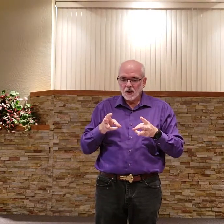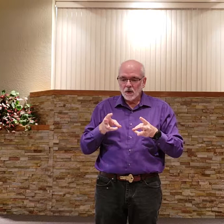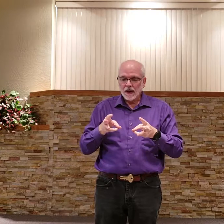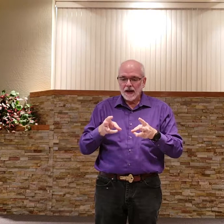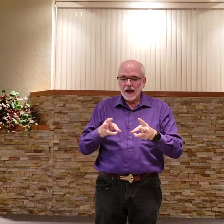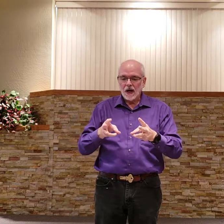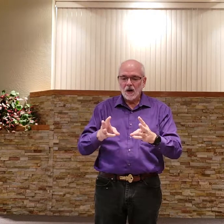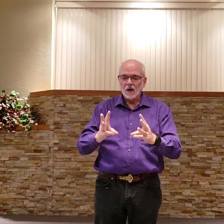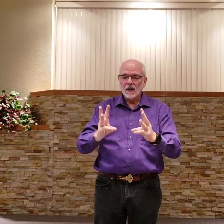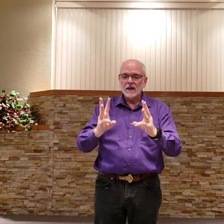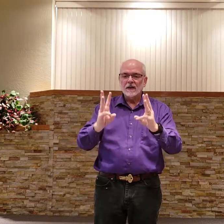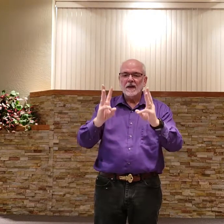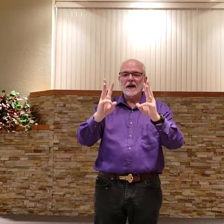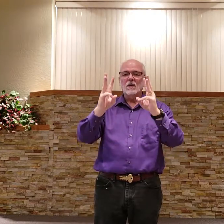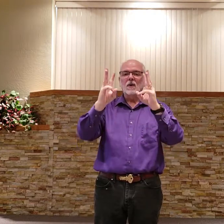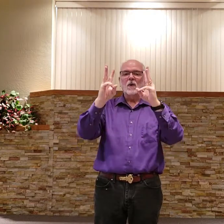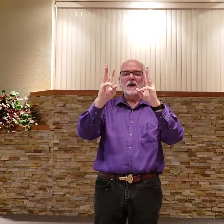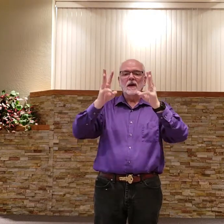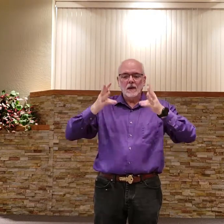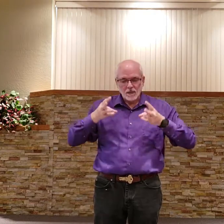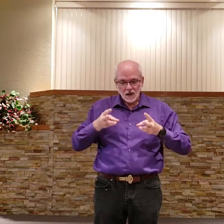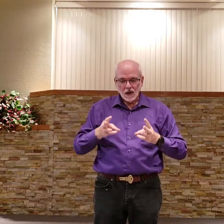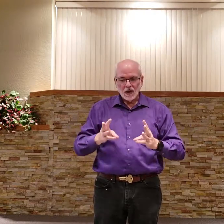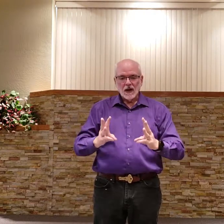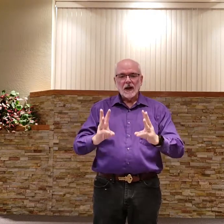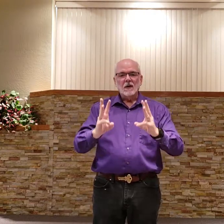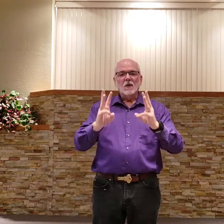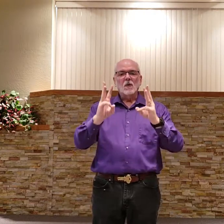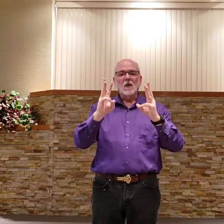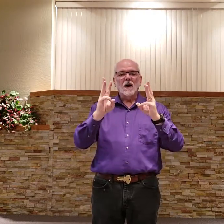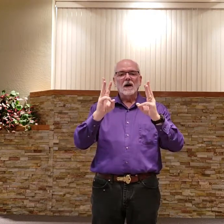going out and then kind of rolling up, while